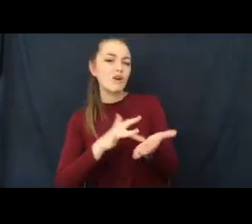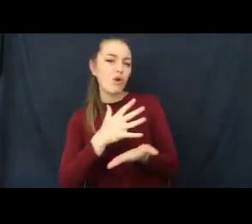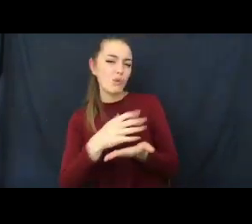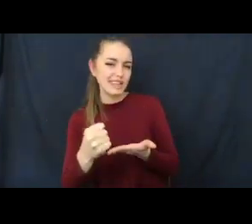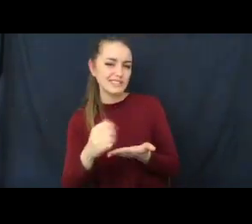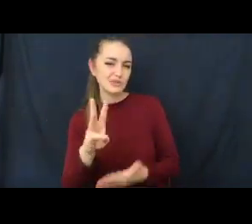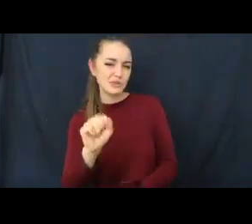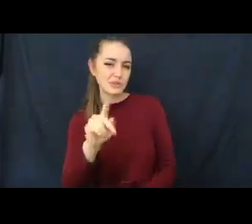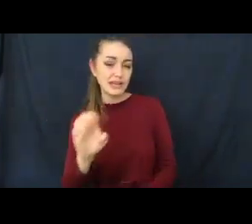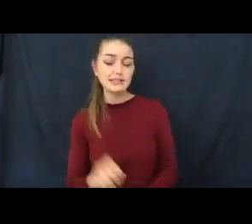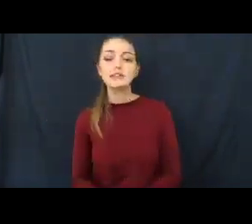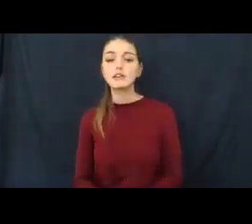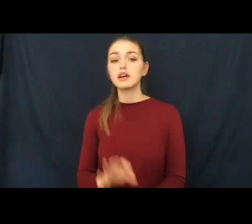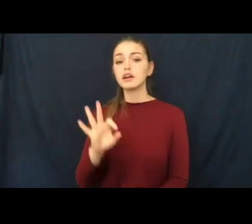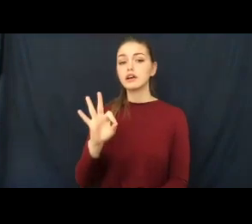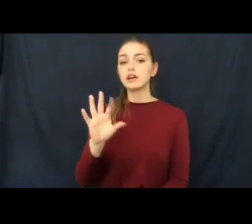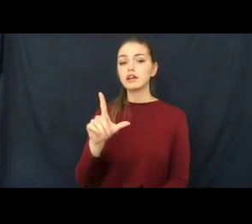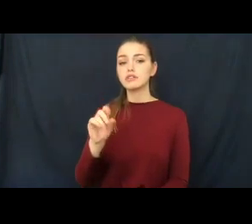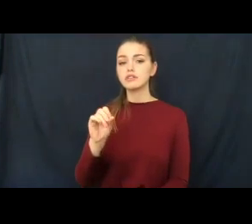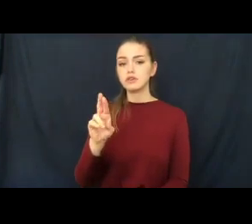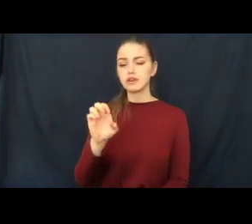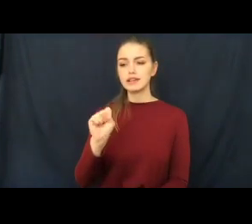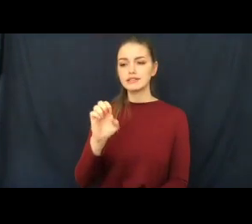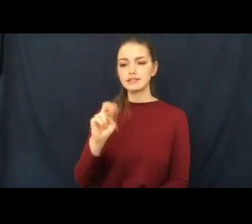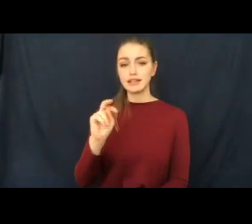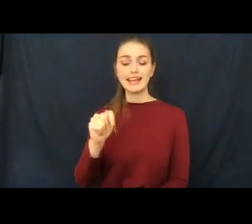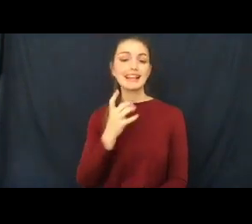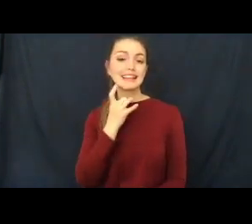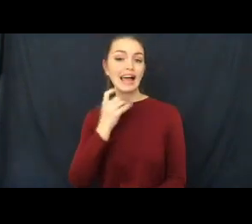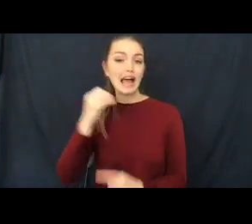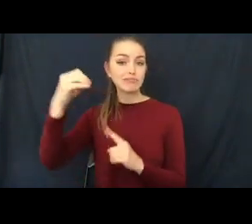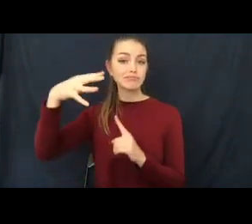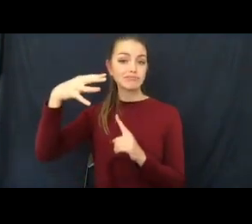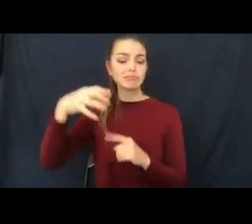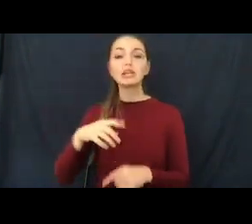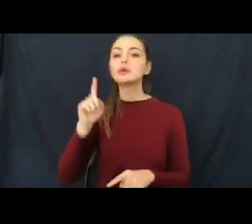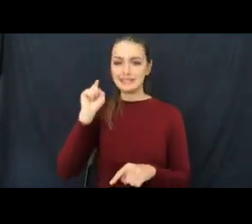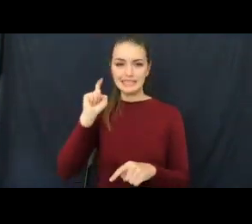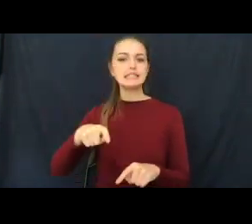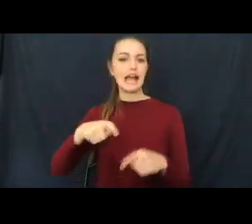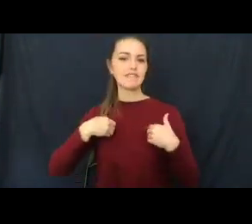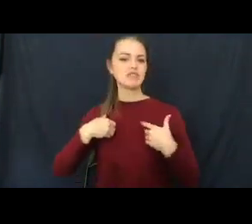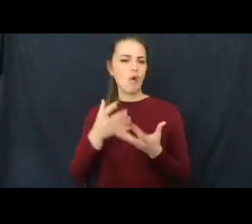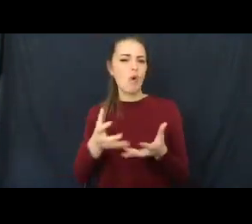Fluorescent lamp bulbs. But they can't be broken. They have to be whole when they come here. They can't be broken.